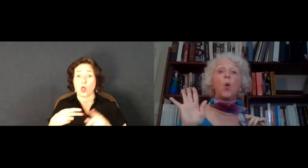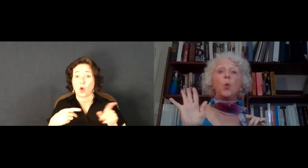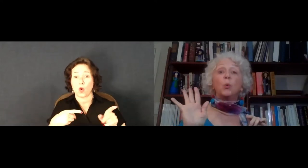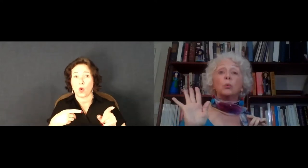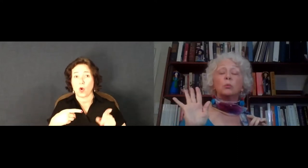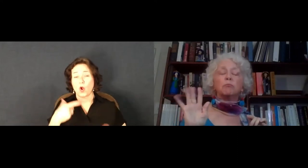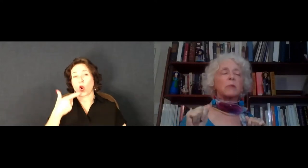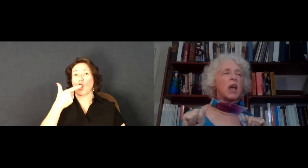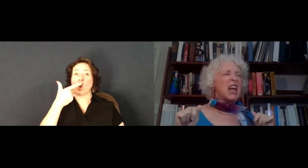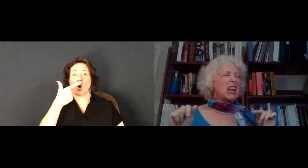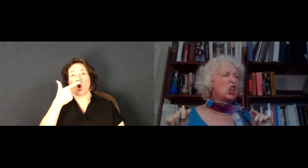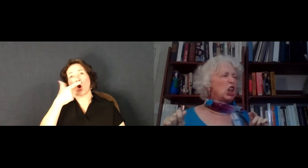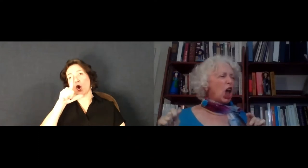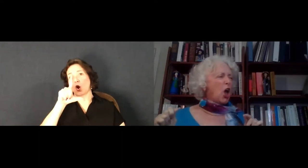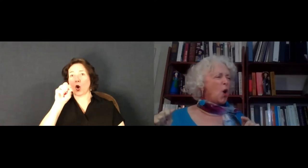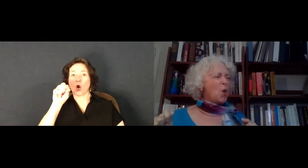Glow.